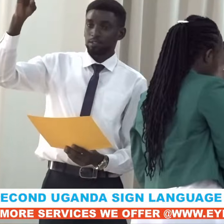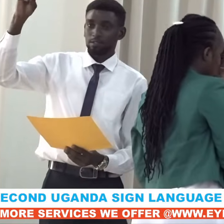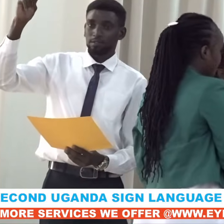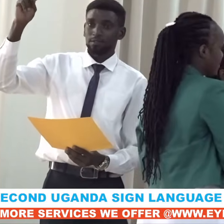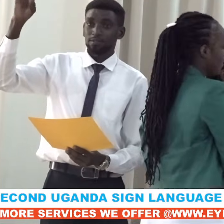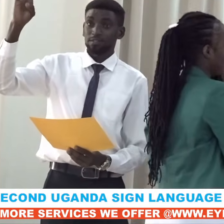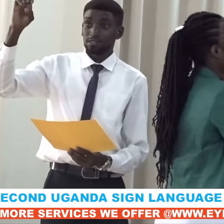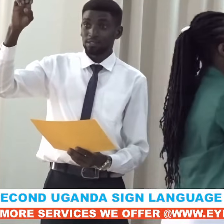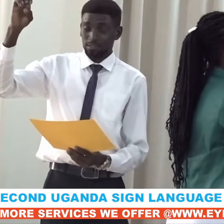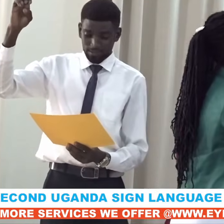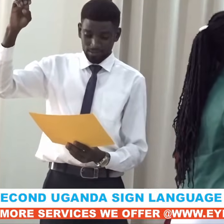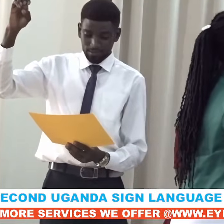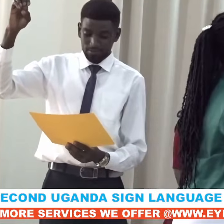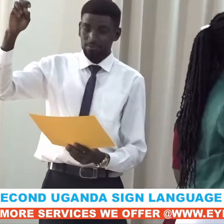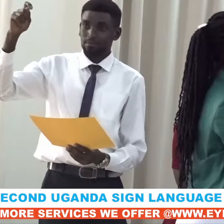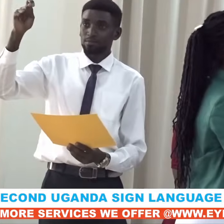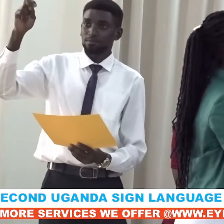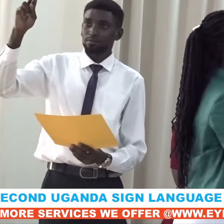Providence.